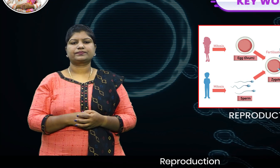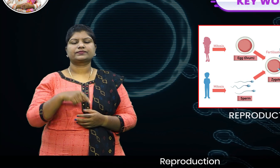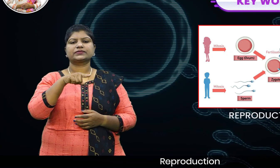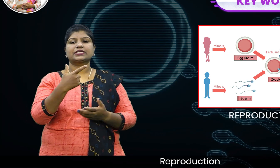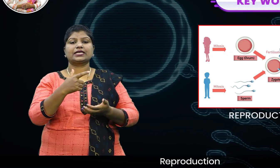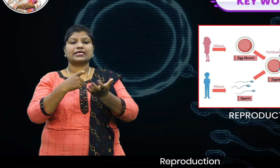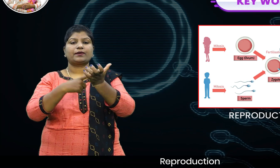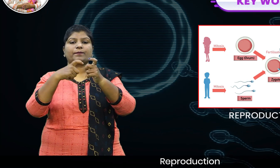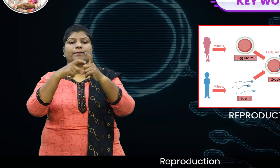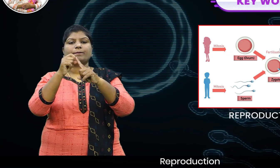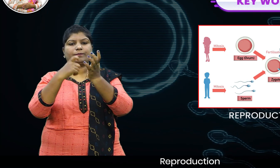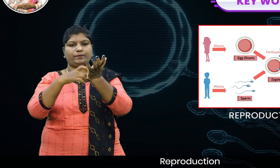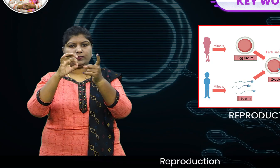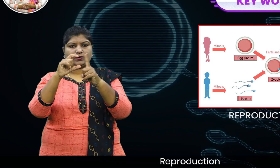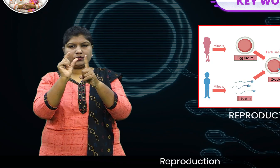reproduction,